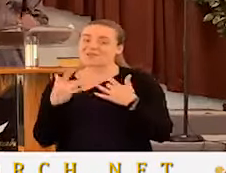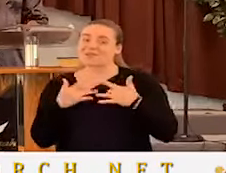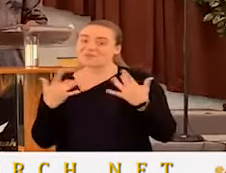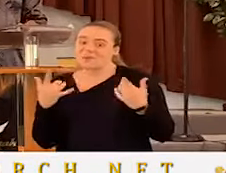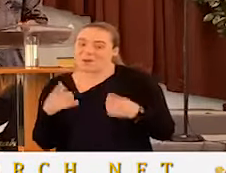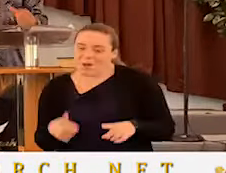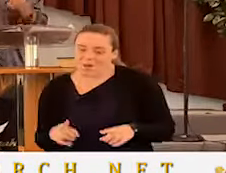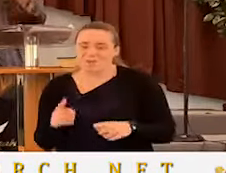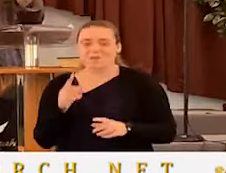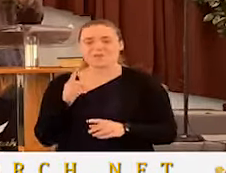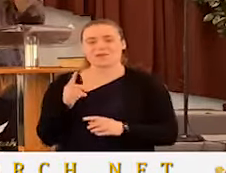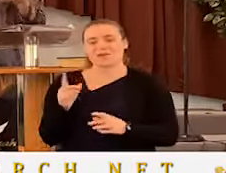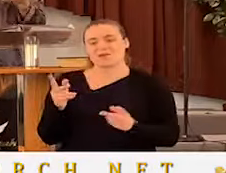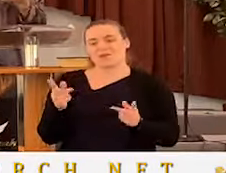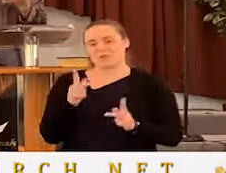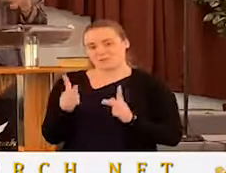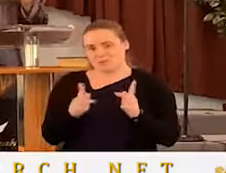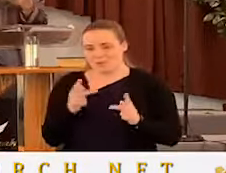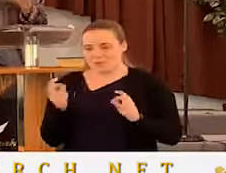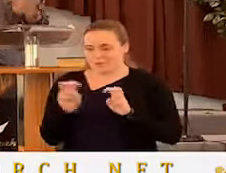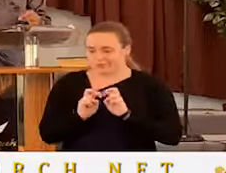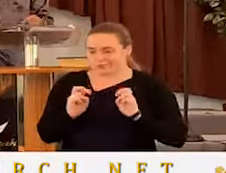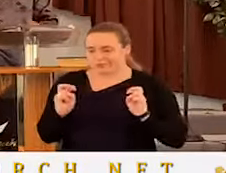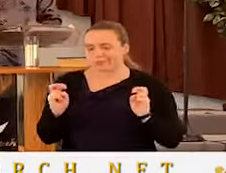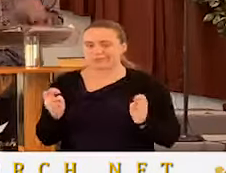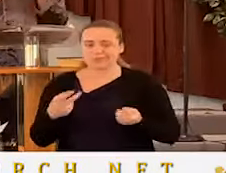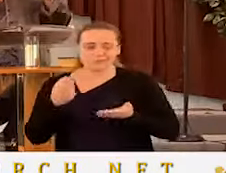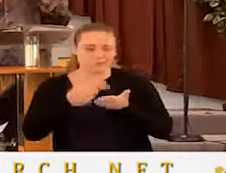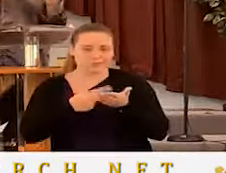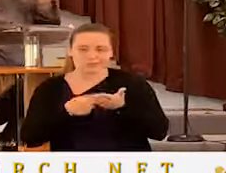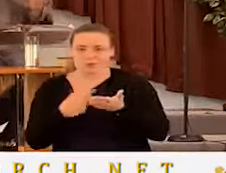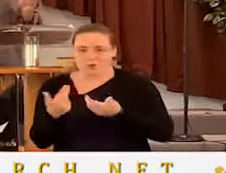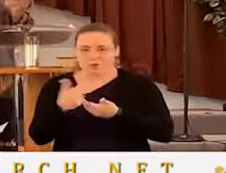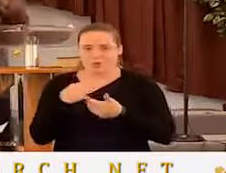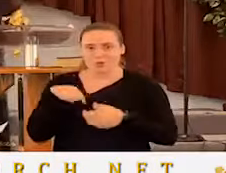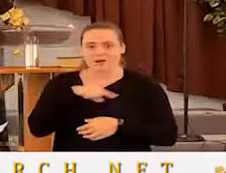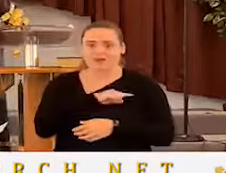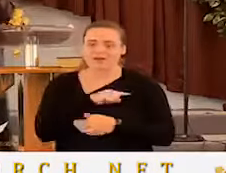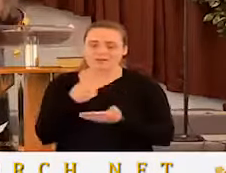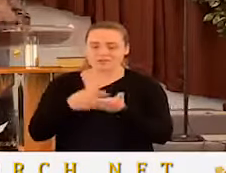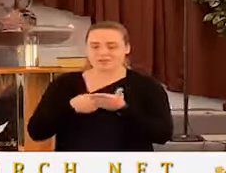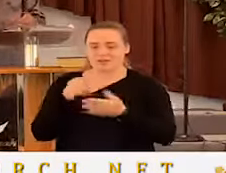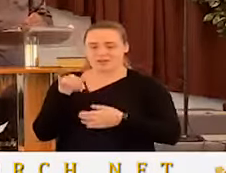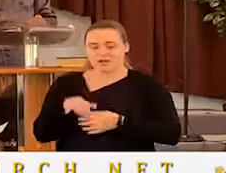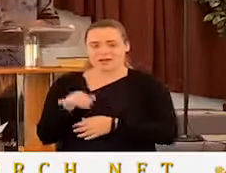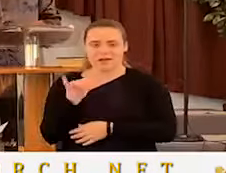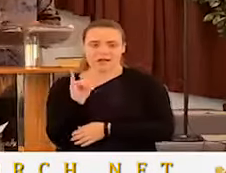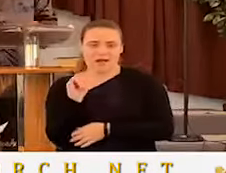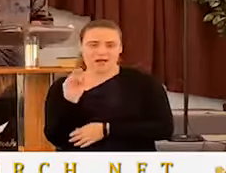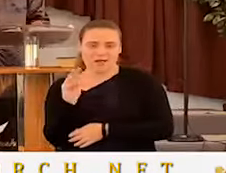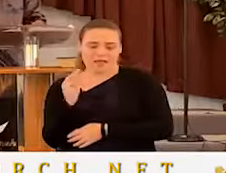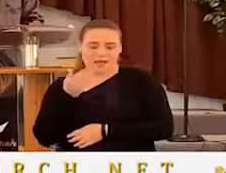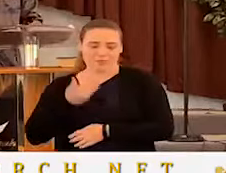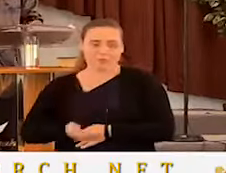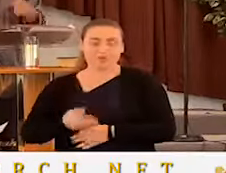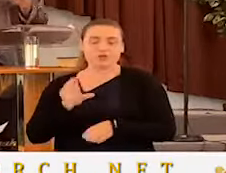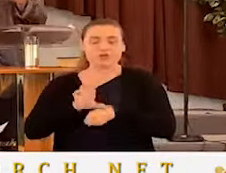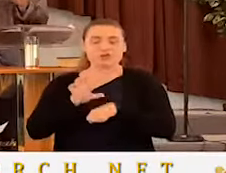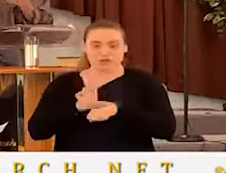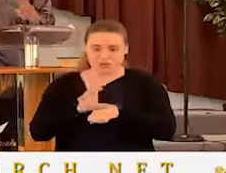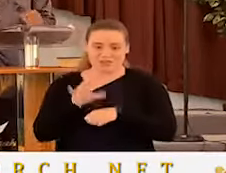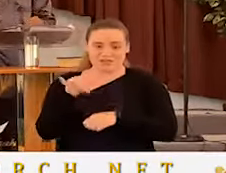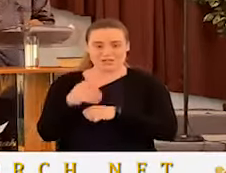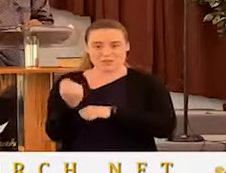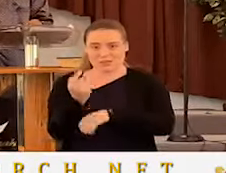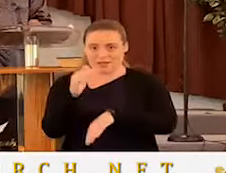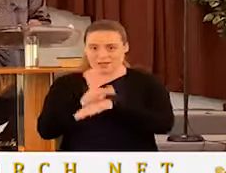special panel of people that are coming to be a part of our discussion. I am the church, so you don't want to miss Tuesday night at 7 o'clock. I